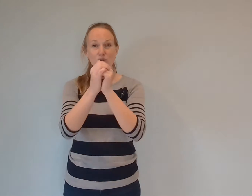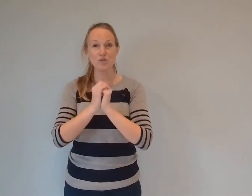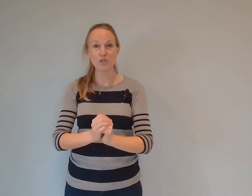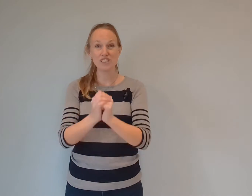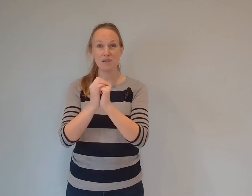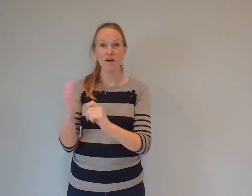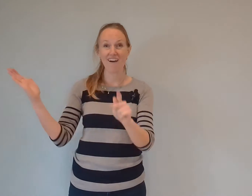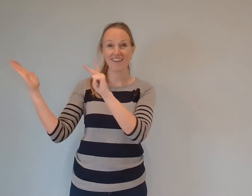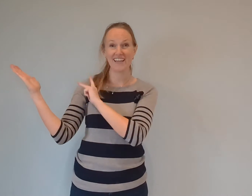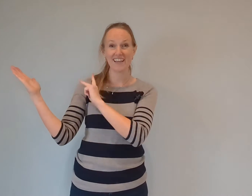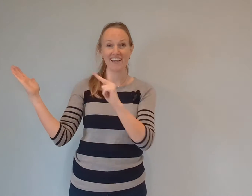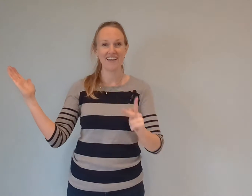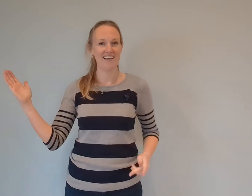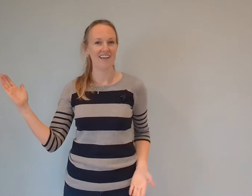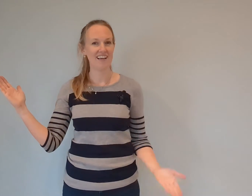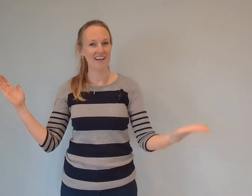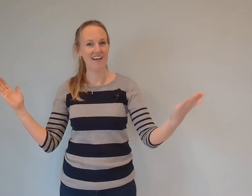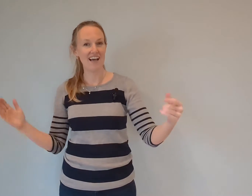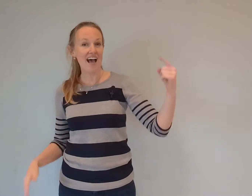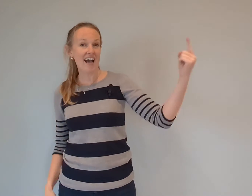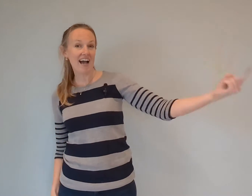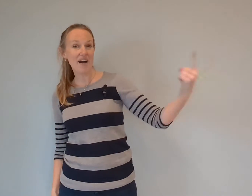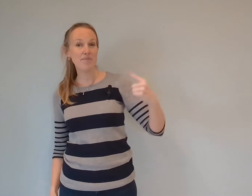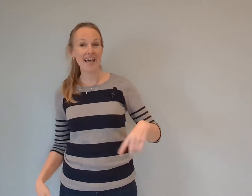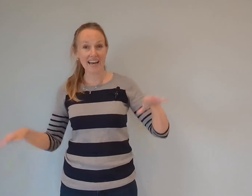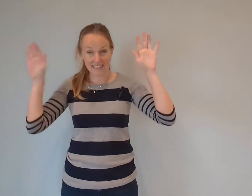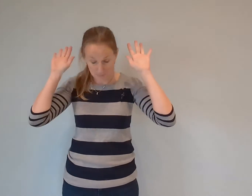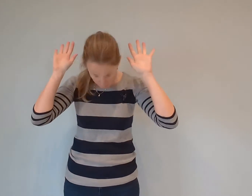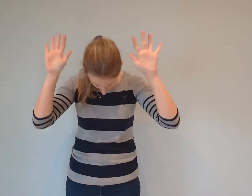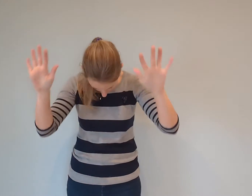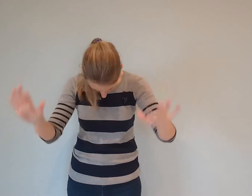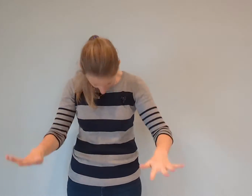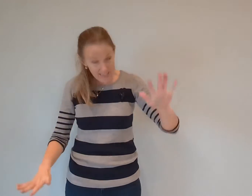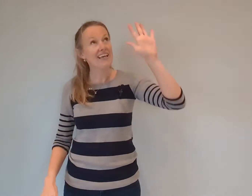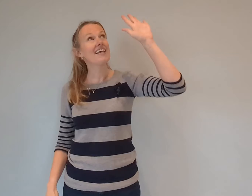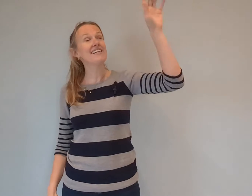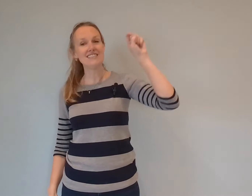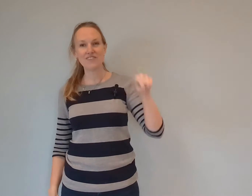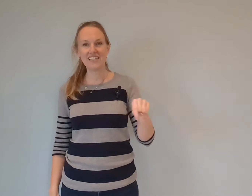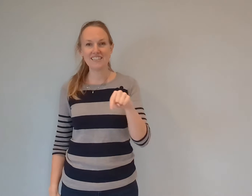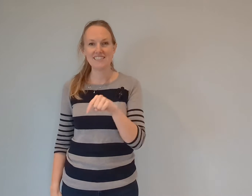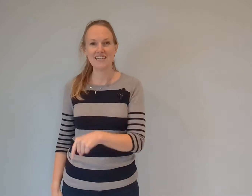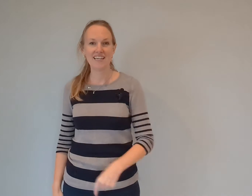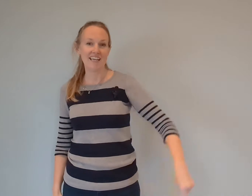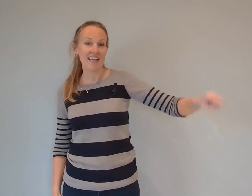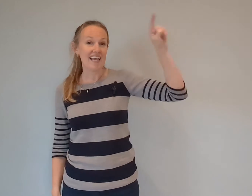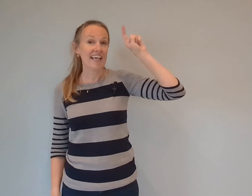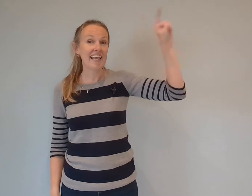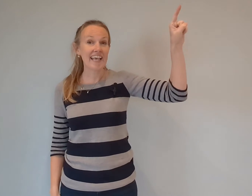us worship our King. Come let us bow at his feet.